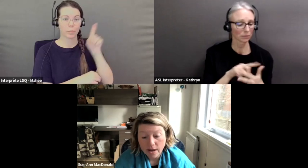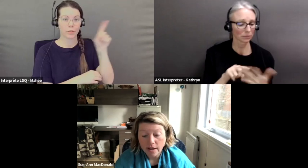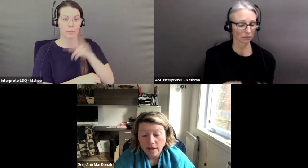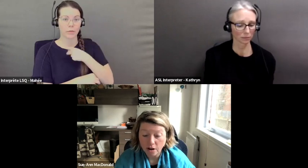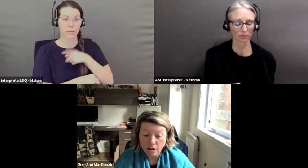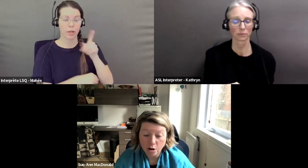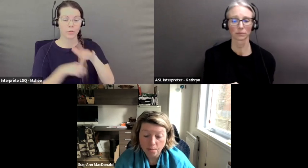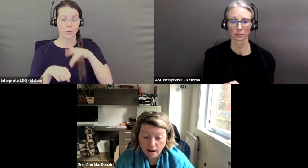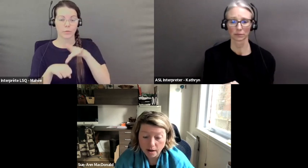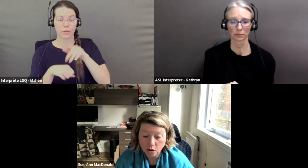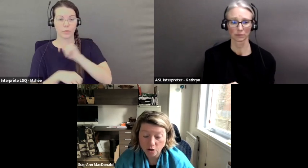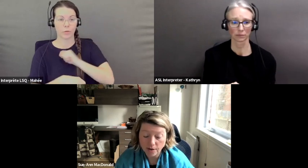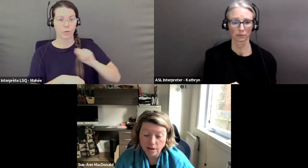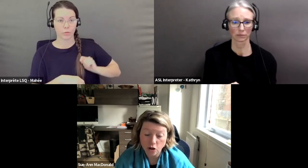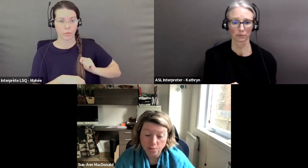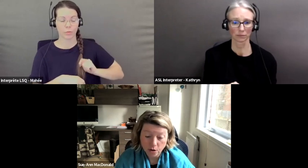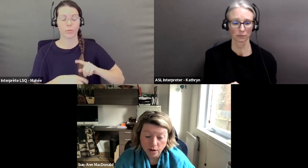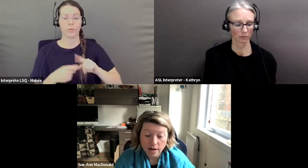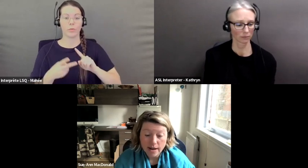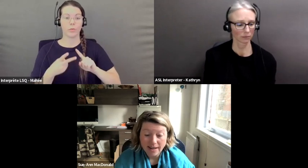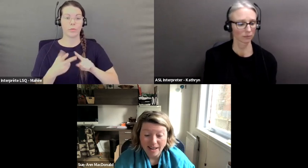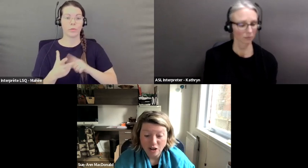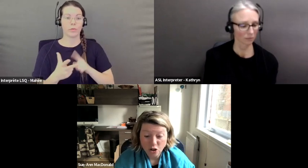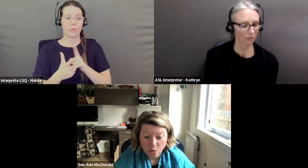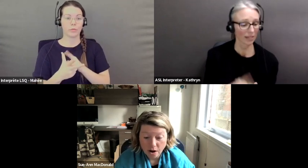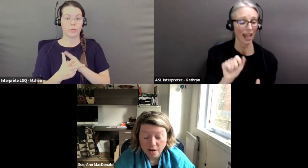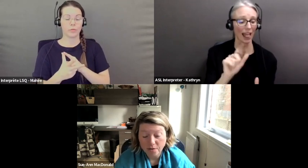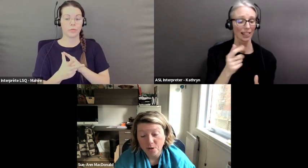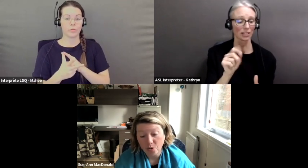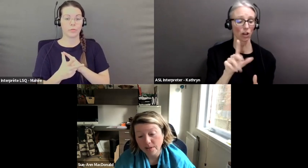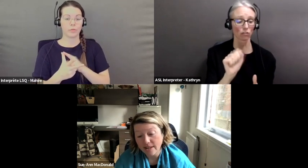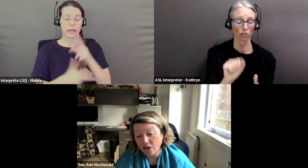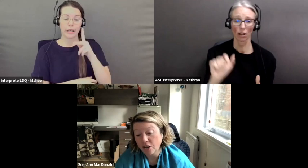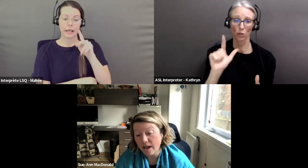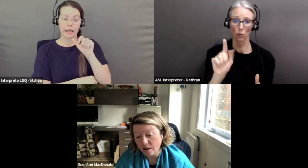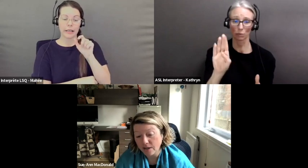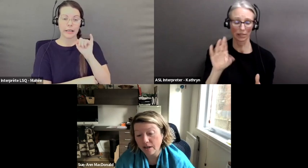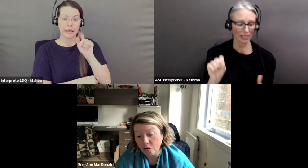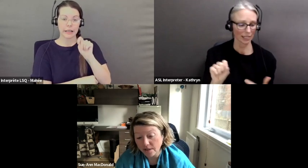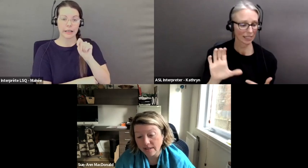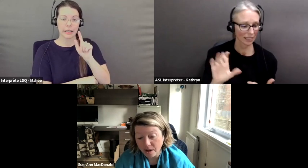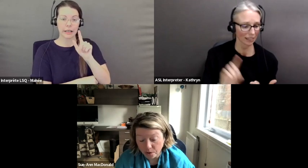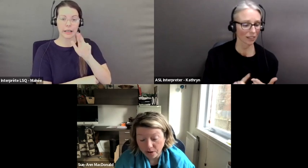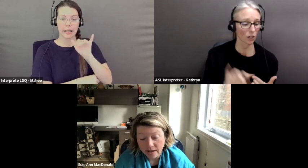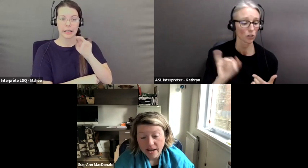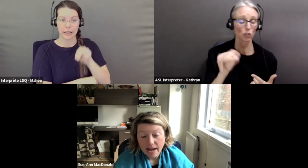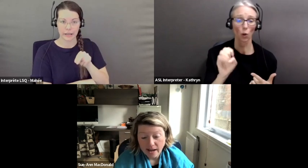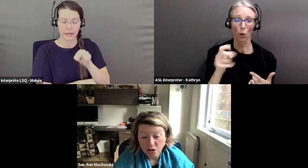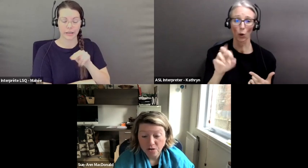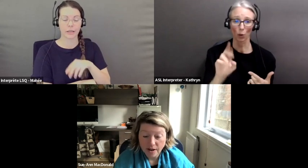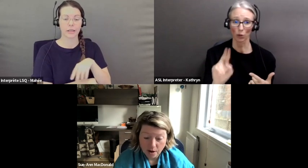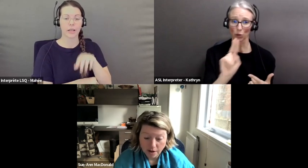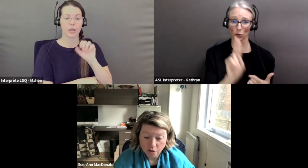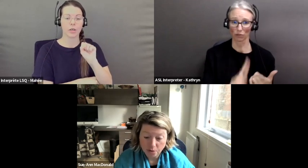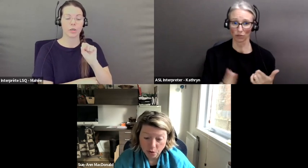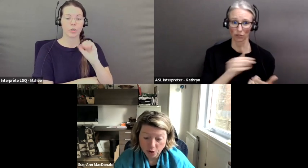Toronto, Caroline Leblanc de l'Université de Sherbrooke, Caitlin Schwan from the Women's National Housing and Homelessness Network,